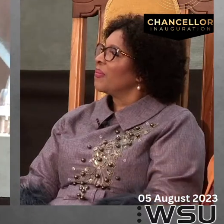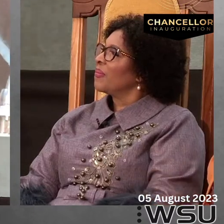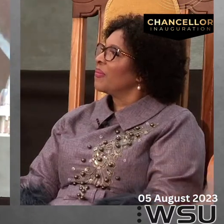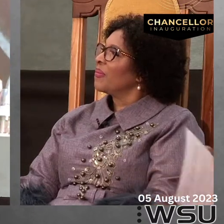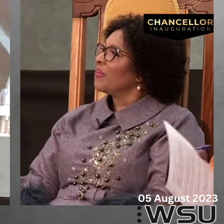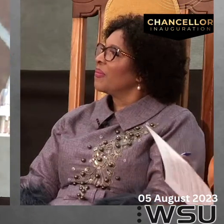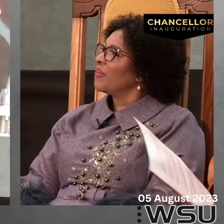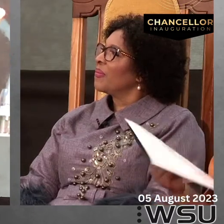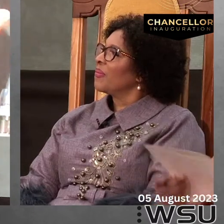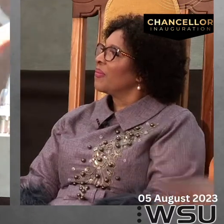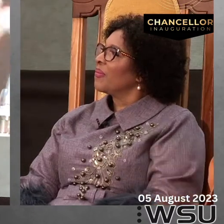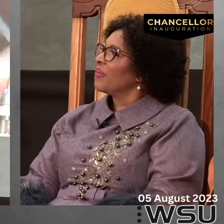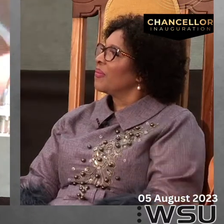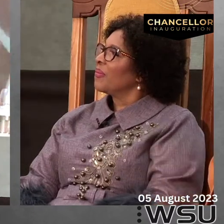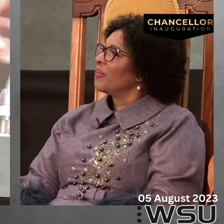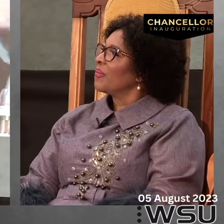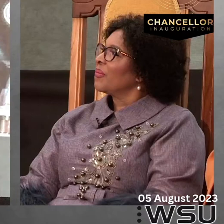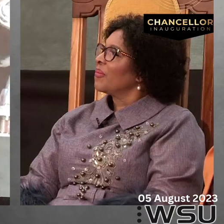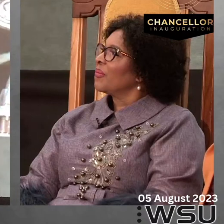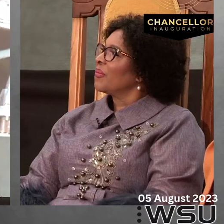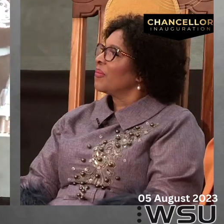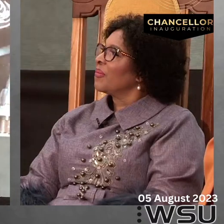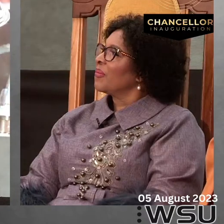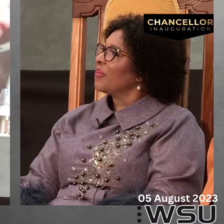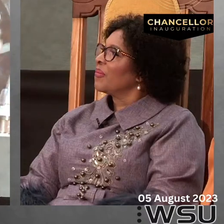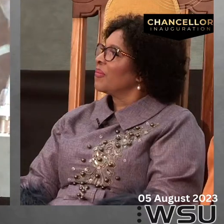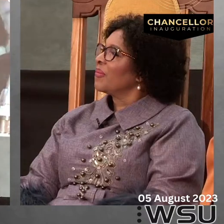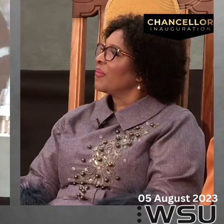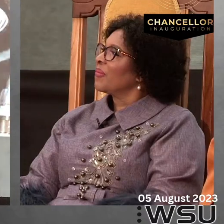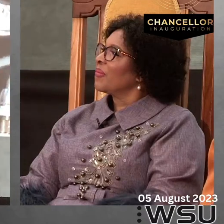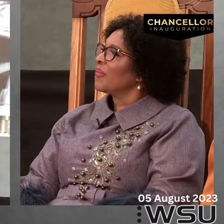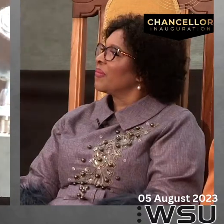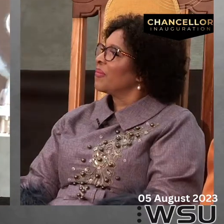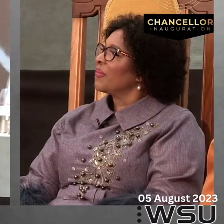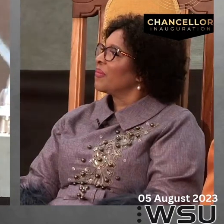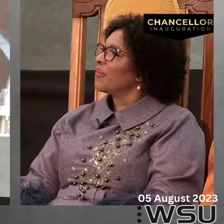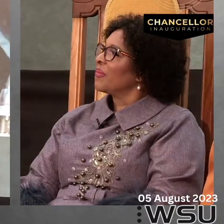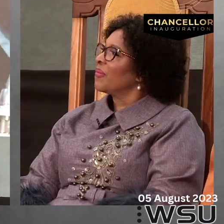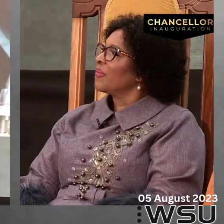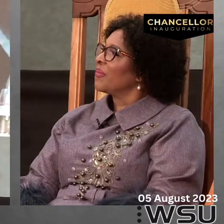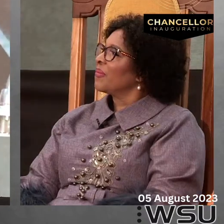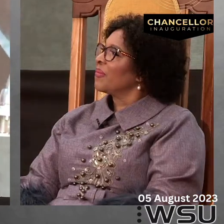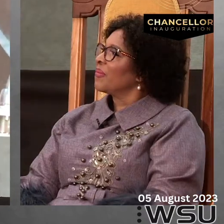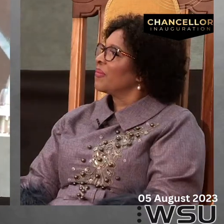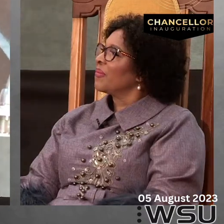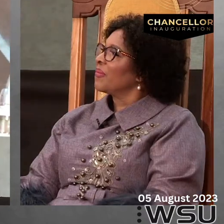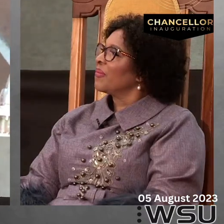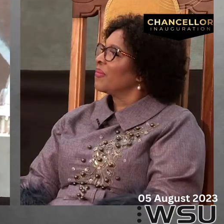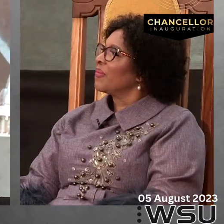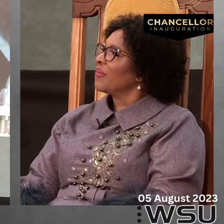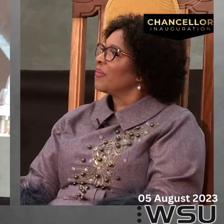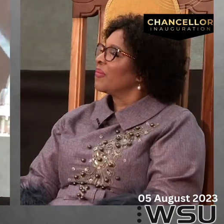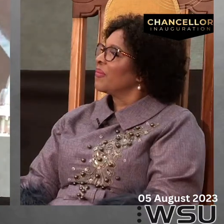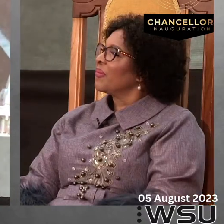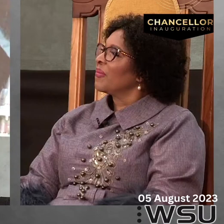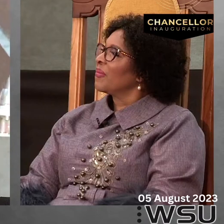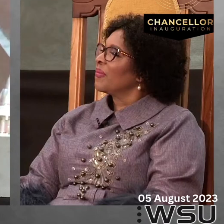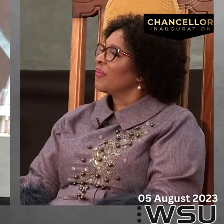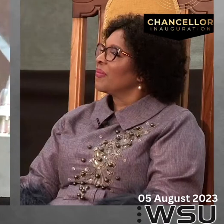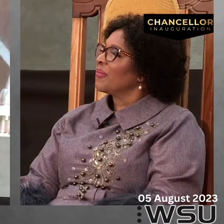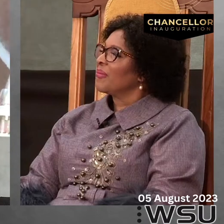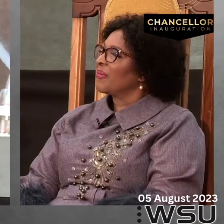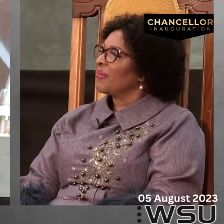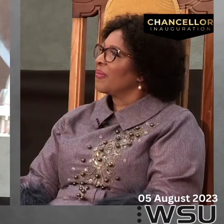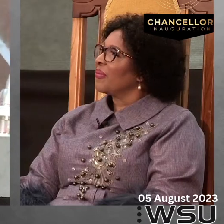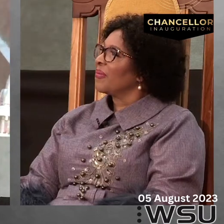where, by the way, several accountants that you might have met in your life got trained, had a chance